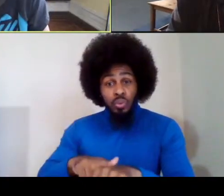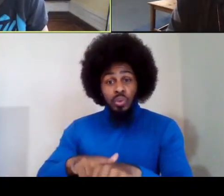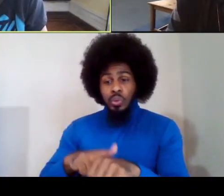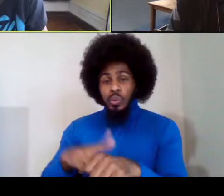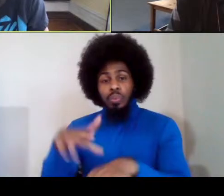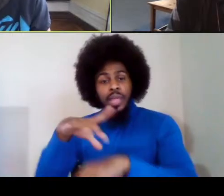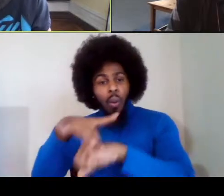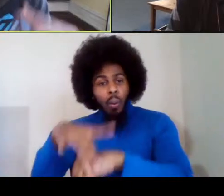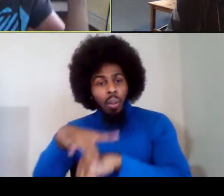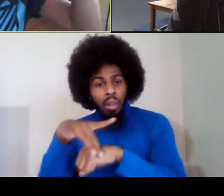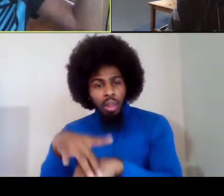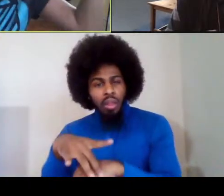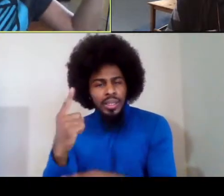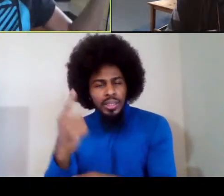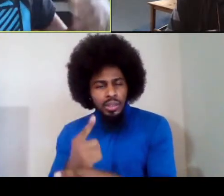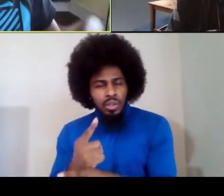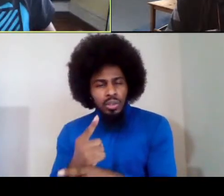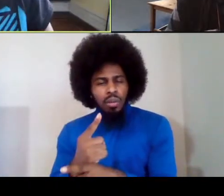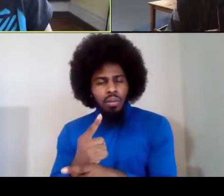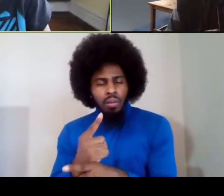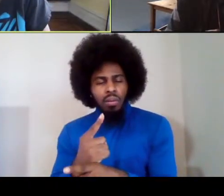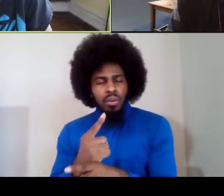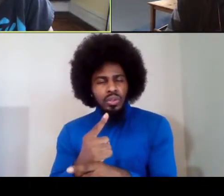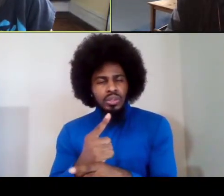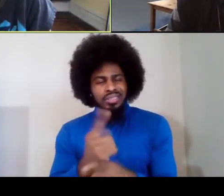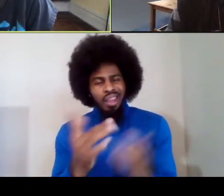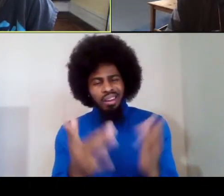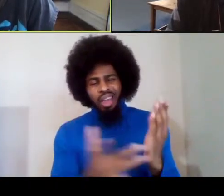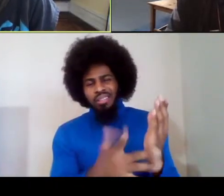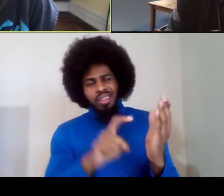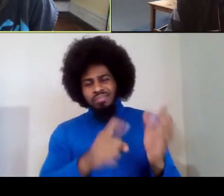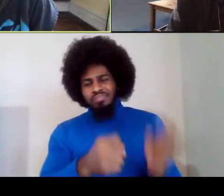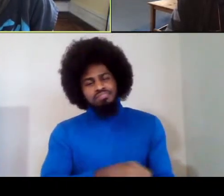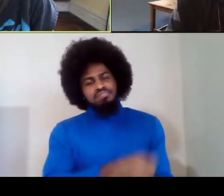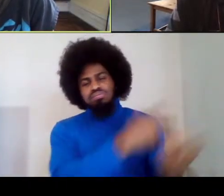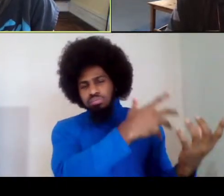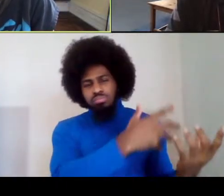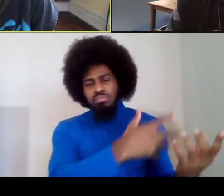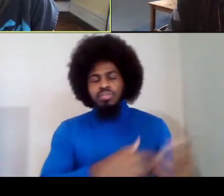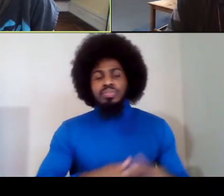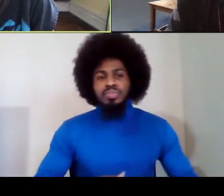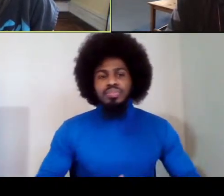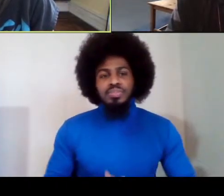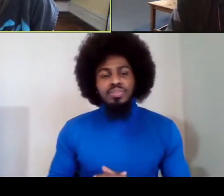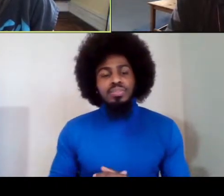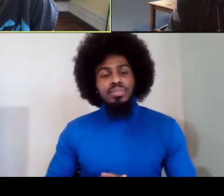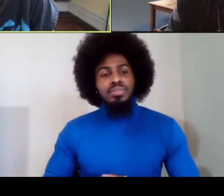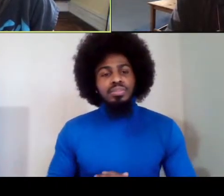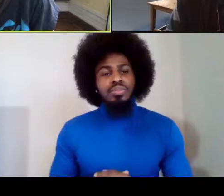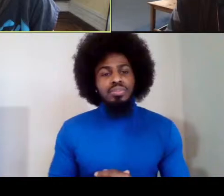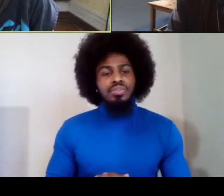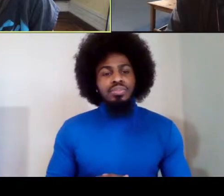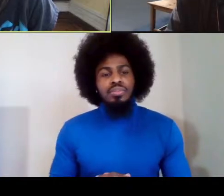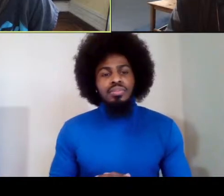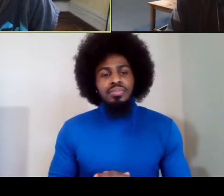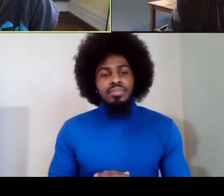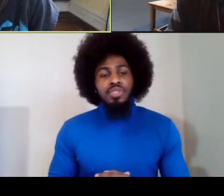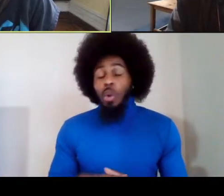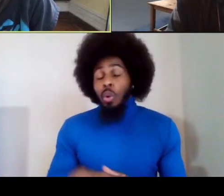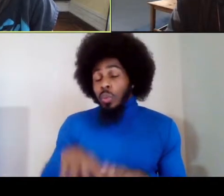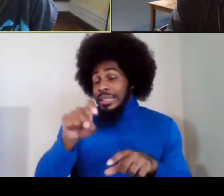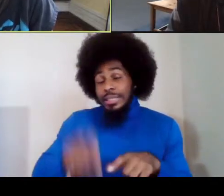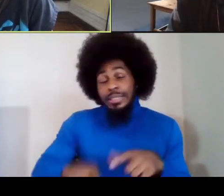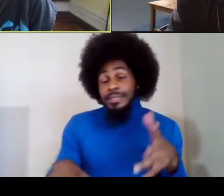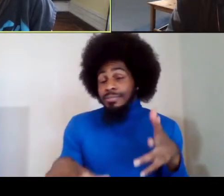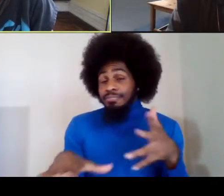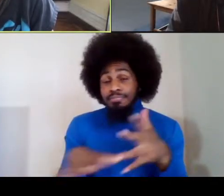just making till my head, you know, pops off my body, because I can't, you got to stop. You got to go